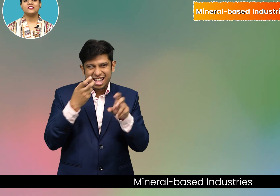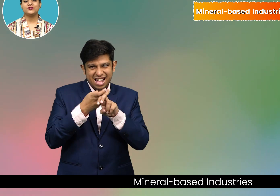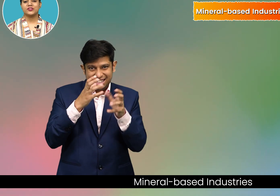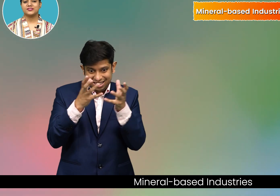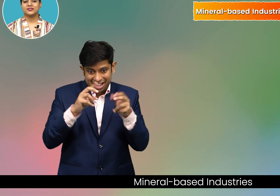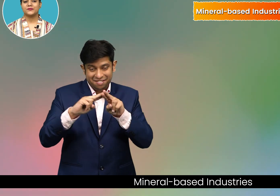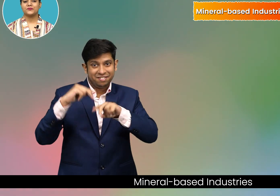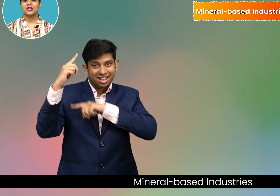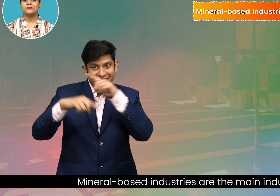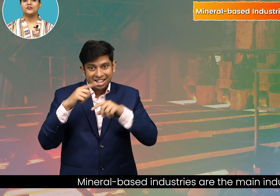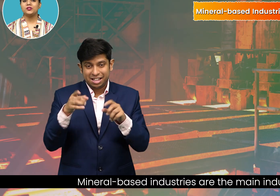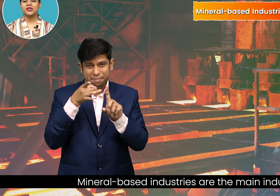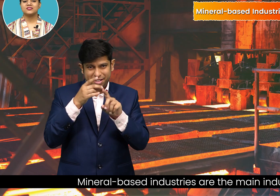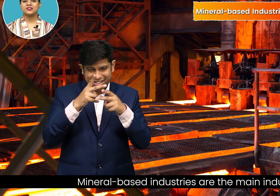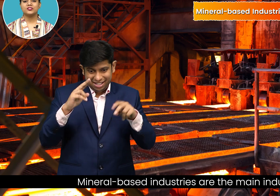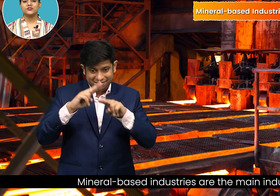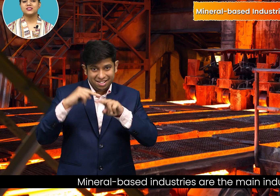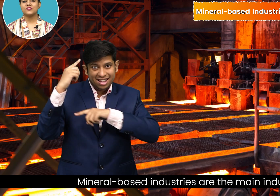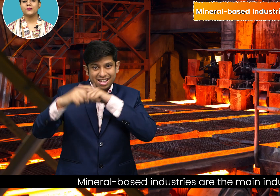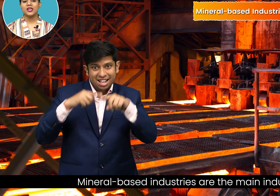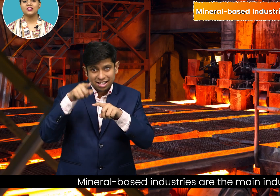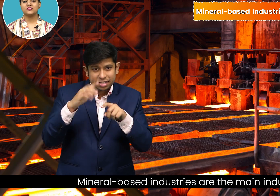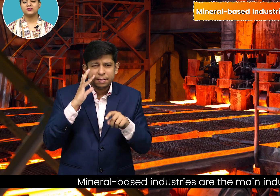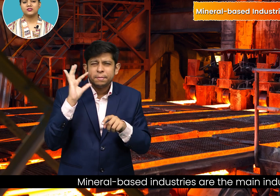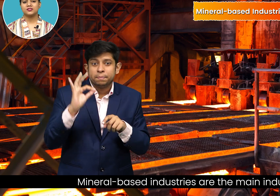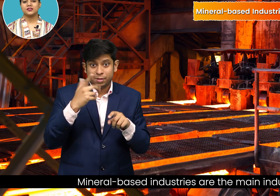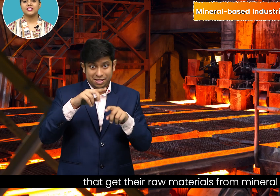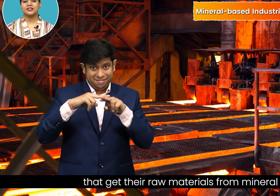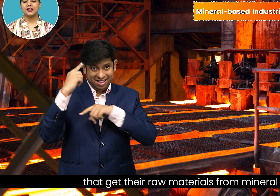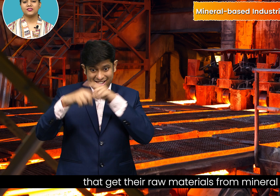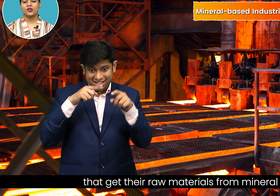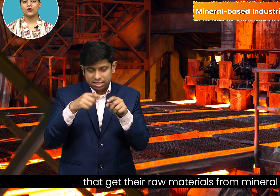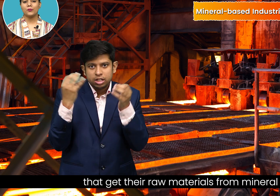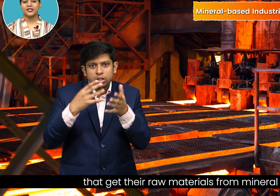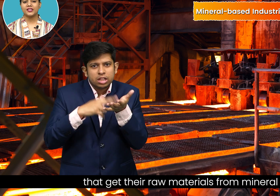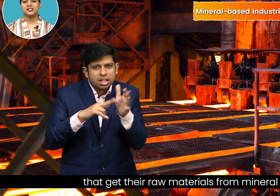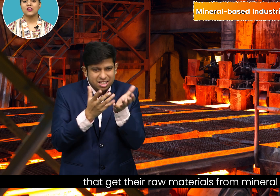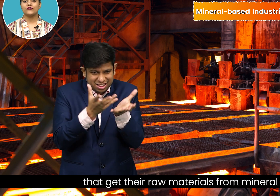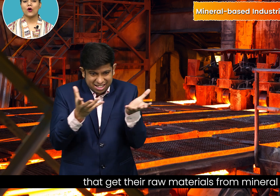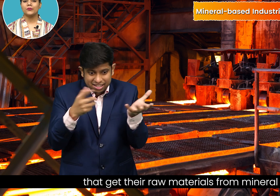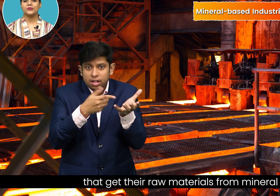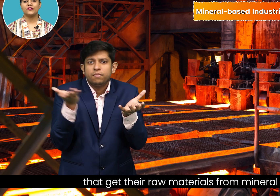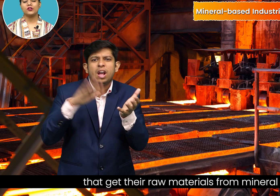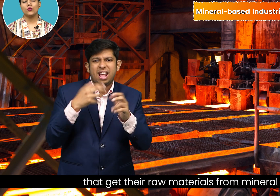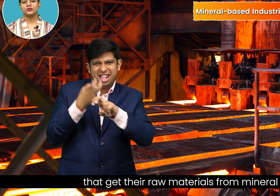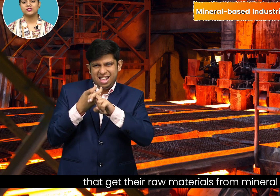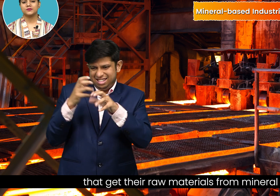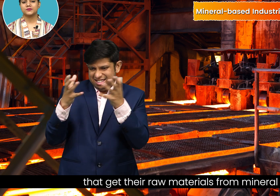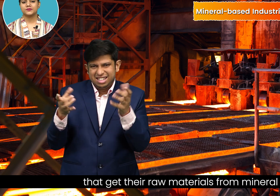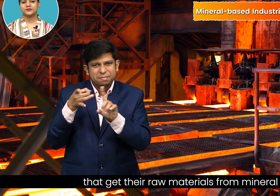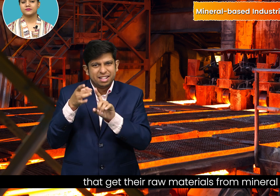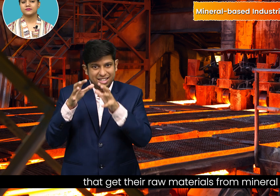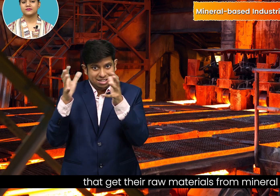Mineral-based industries. Mineral-based industries are the main industries that get their raw materials from mineral